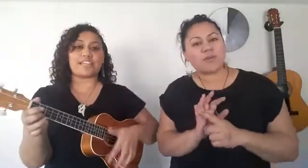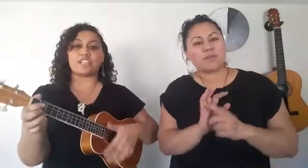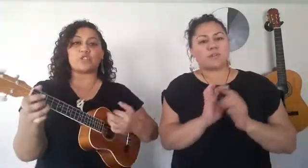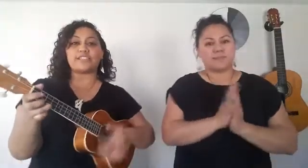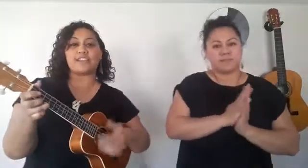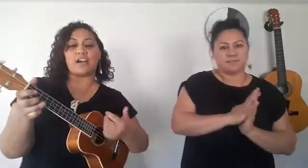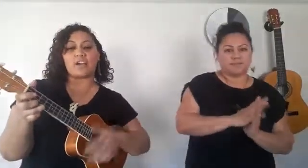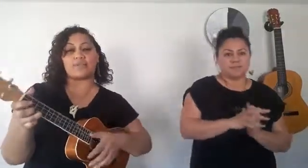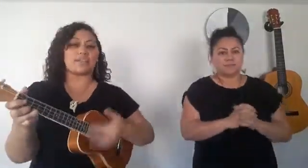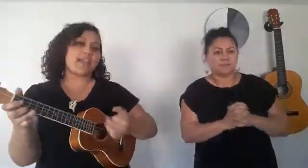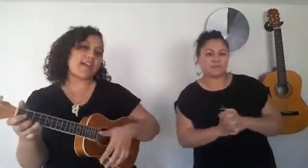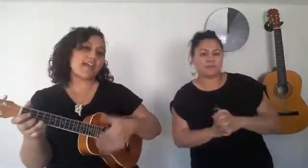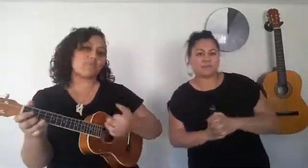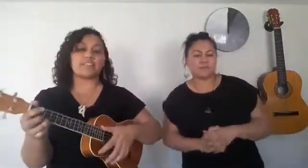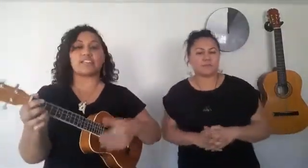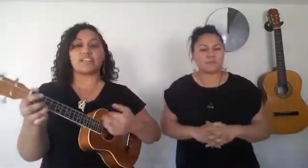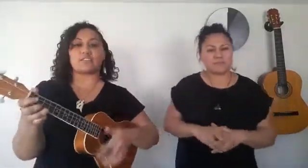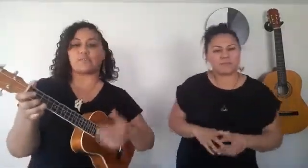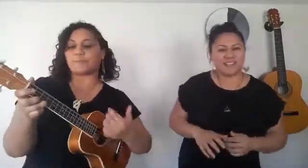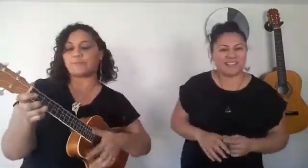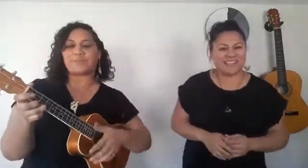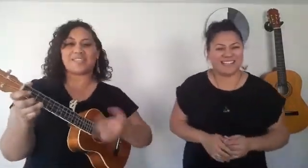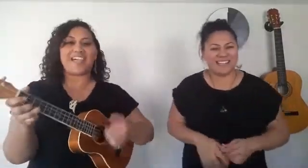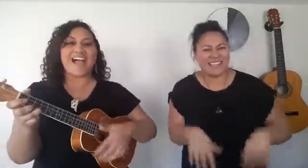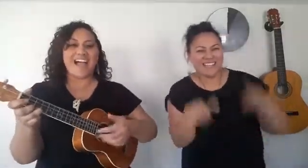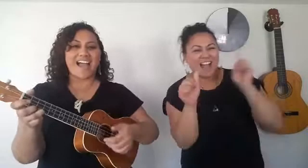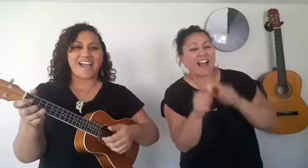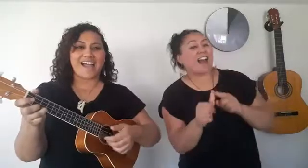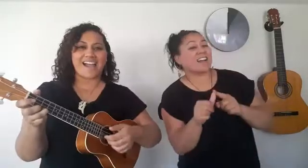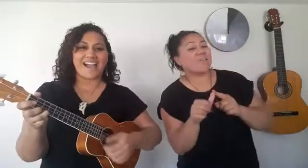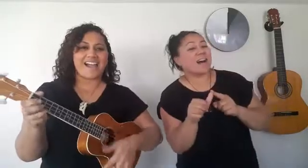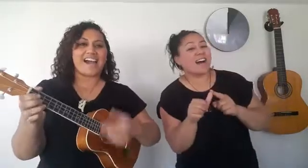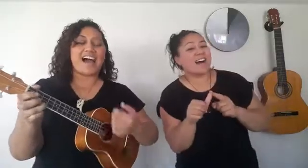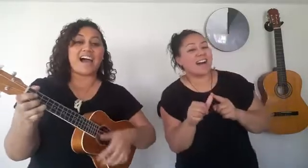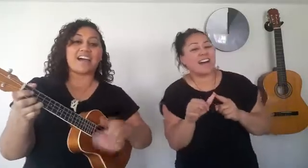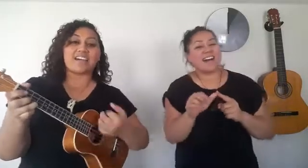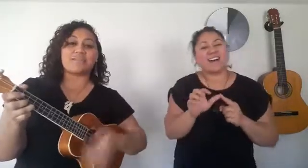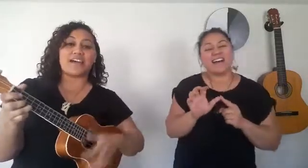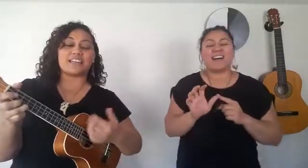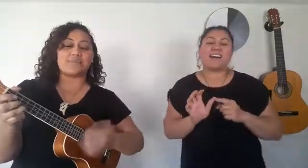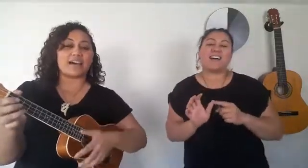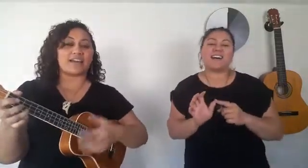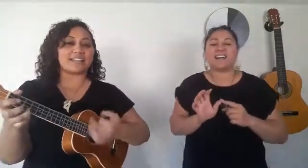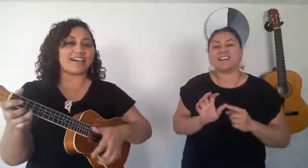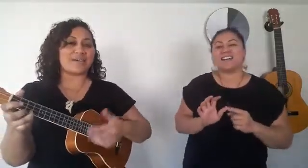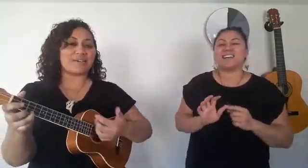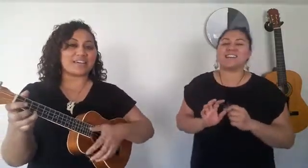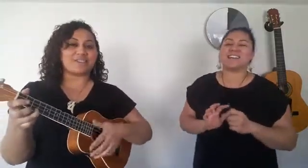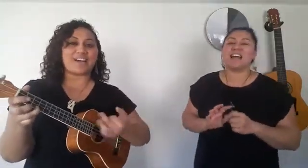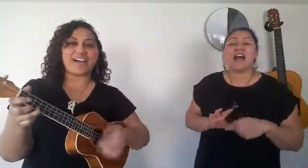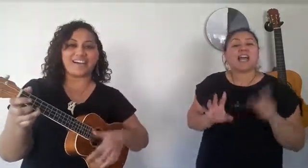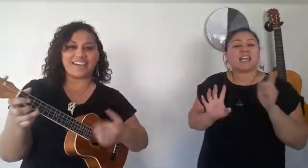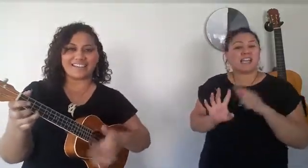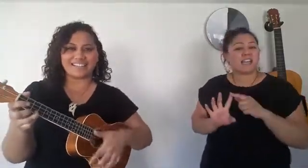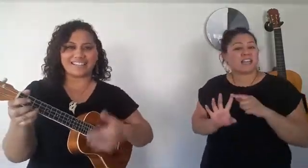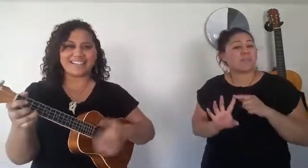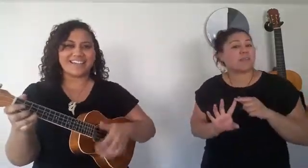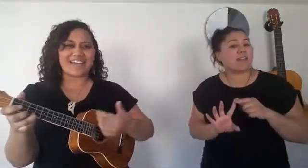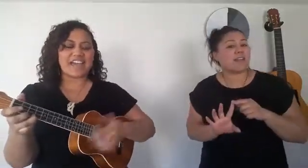can join us at home. Yeah, we can hear you. Aha ma na tara tau na wha. E